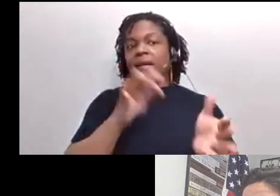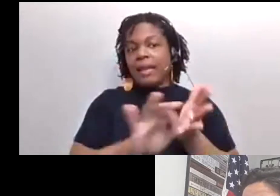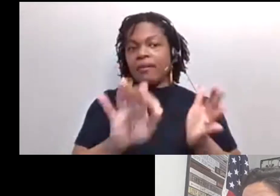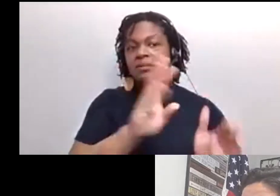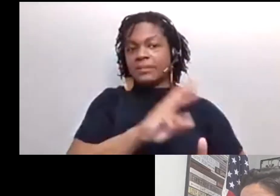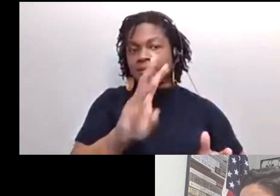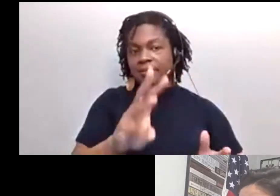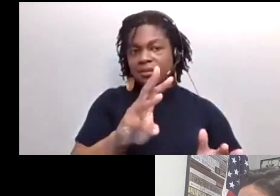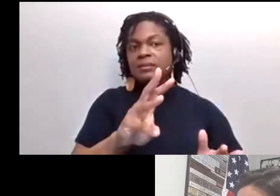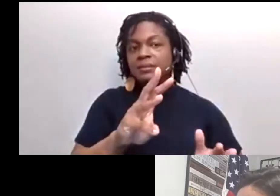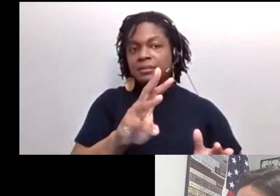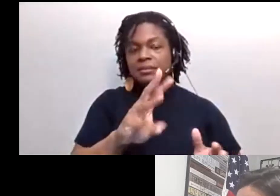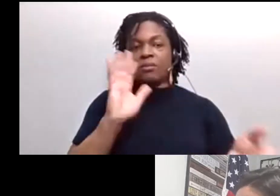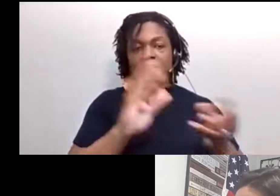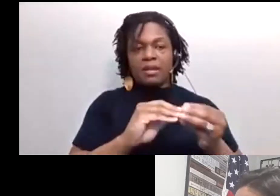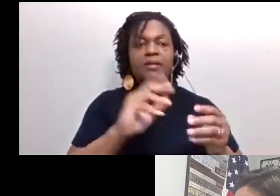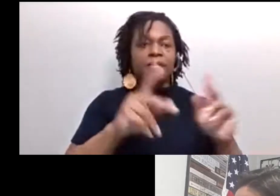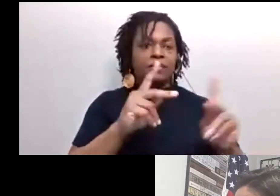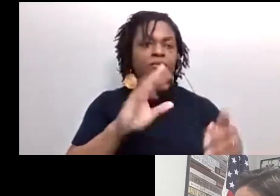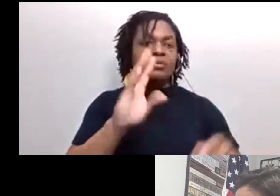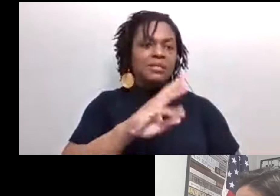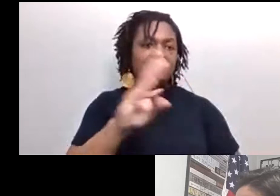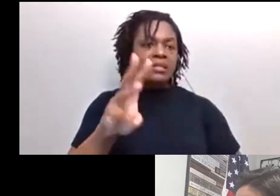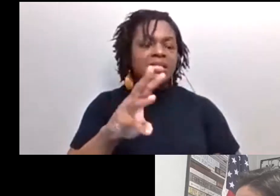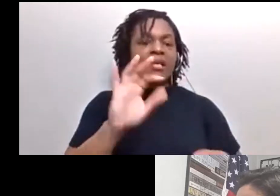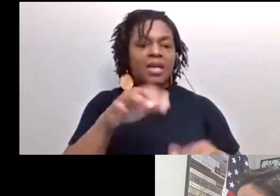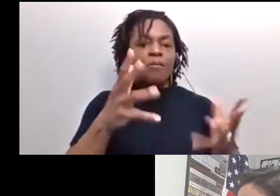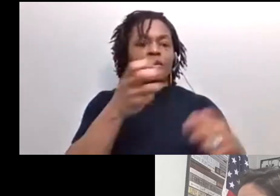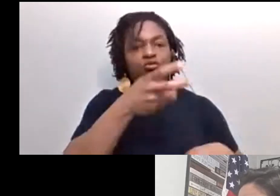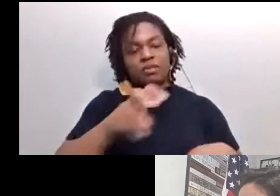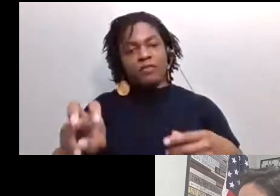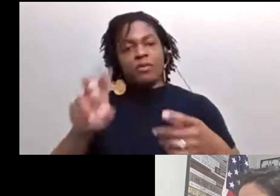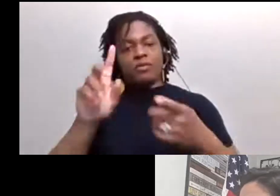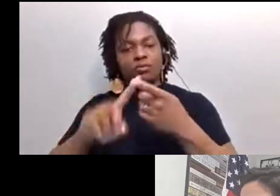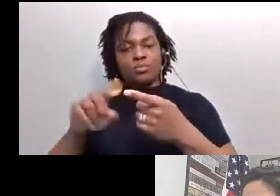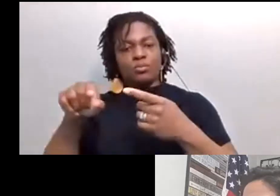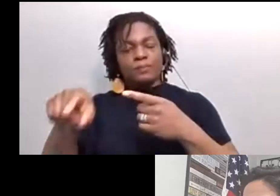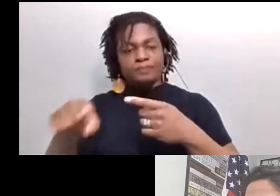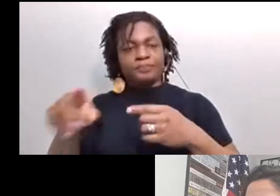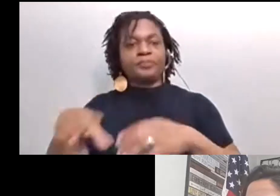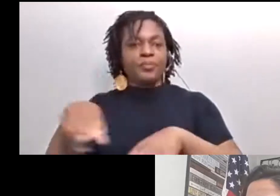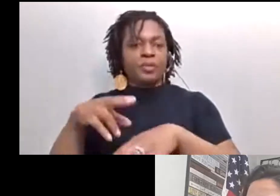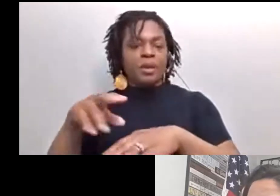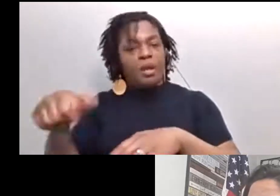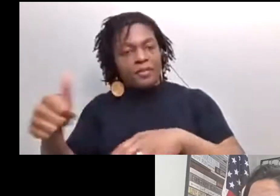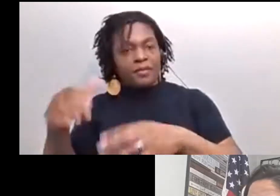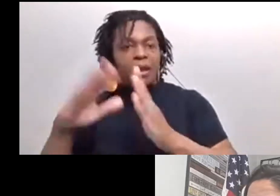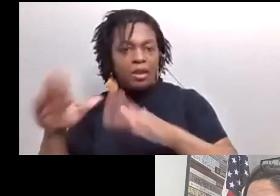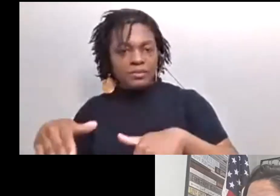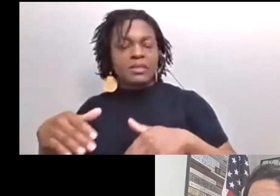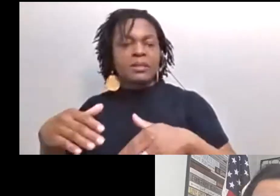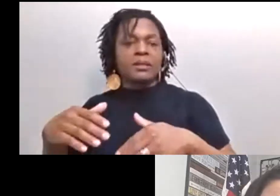the community. And that's to date. And the LDH My Choice project director